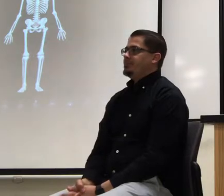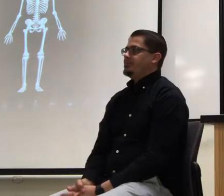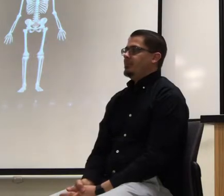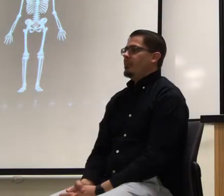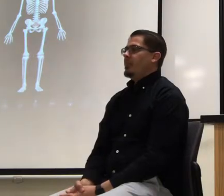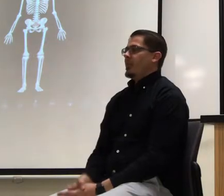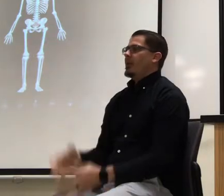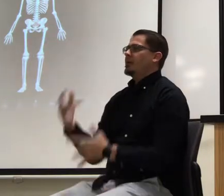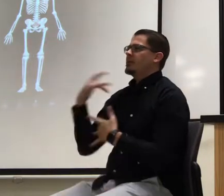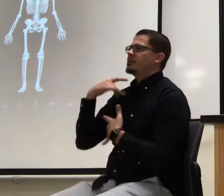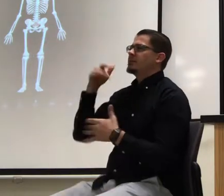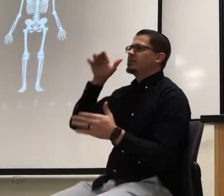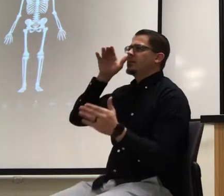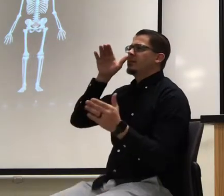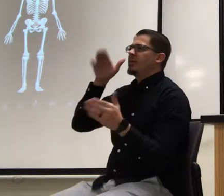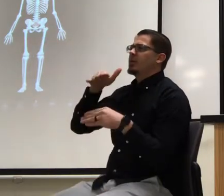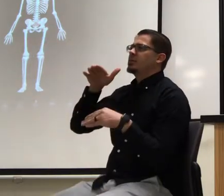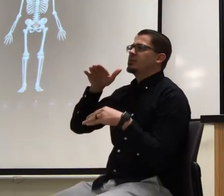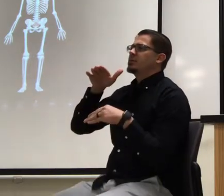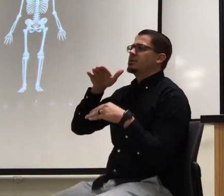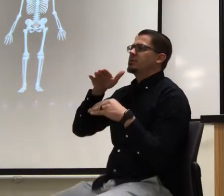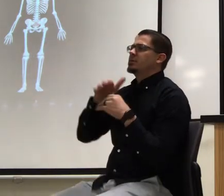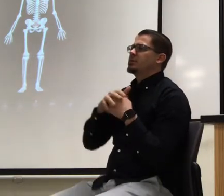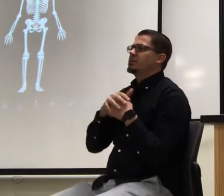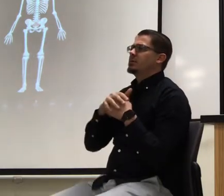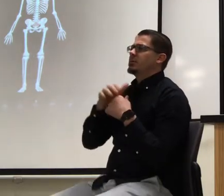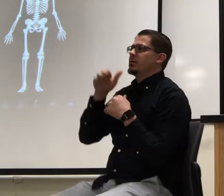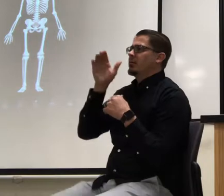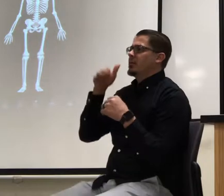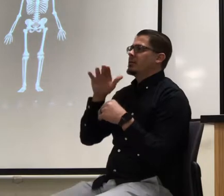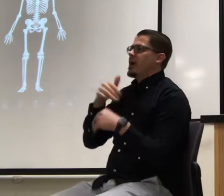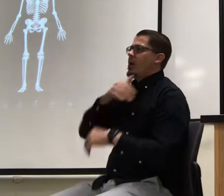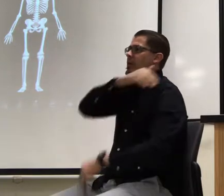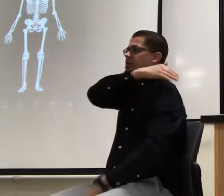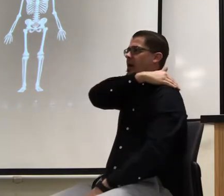We usually focus on how the scapula can move.